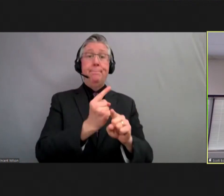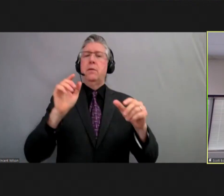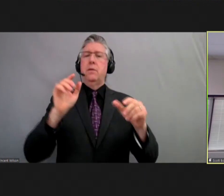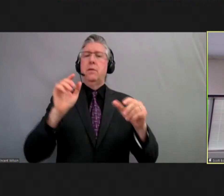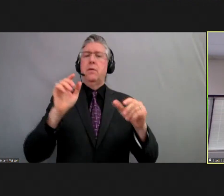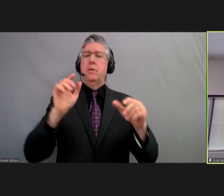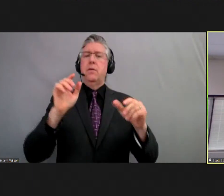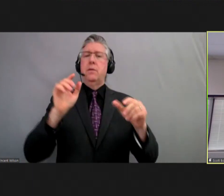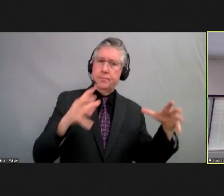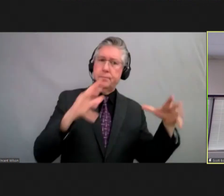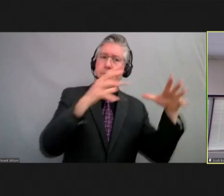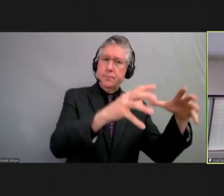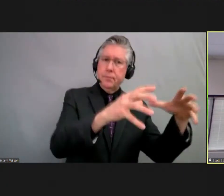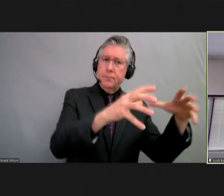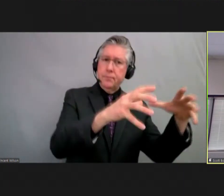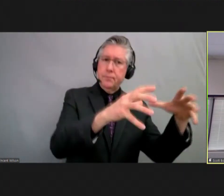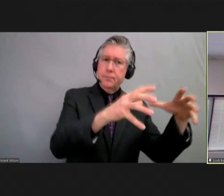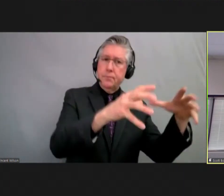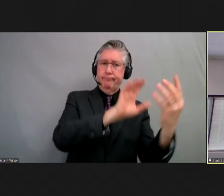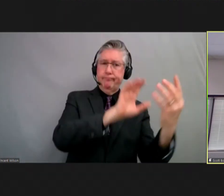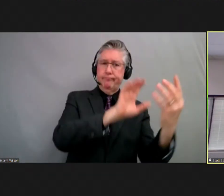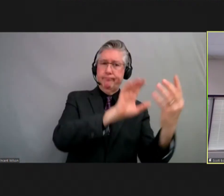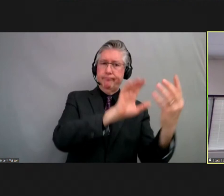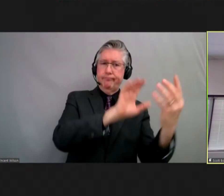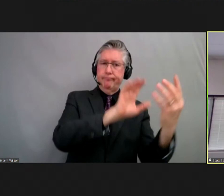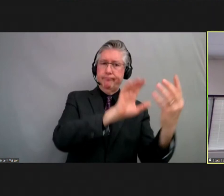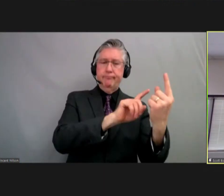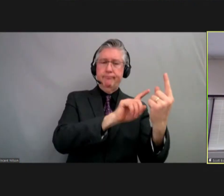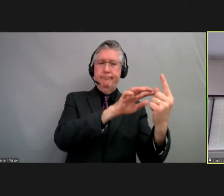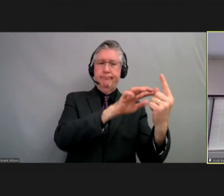environment. And so,